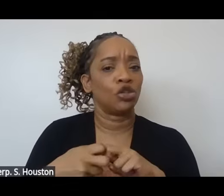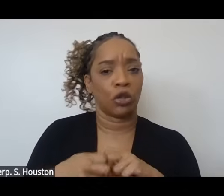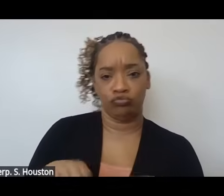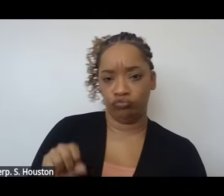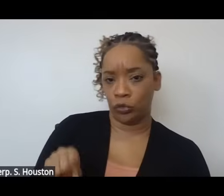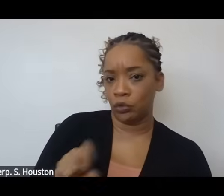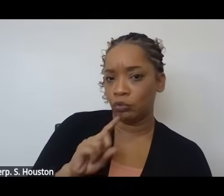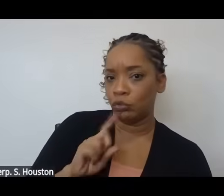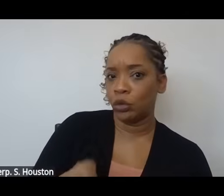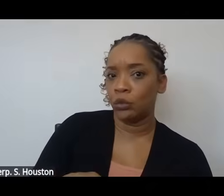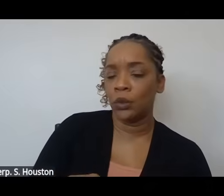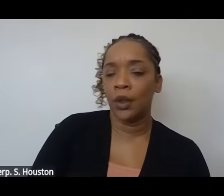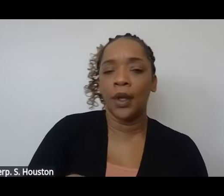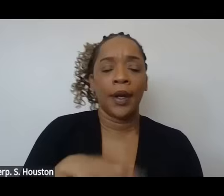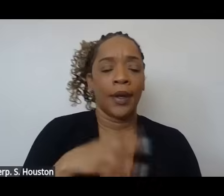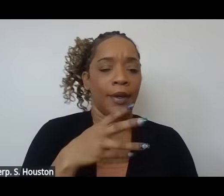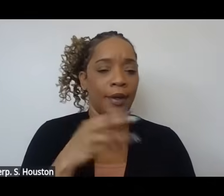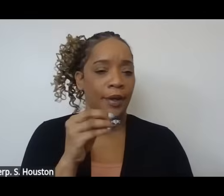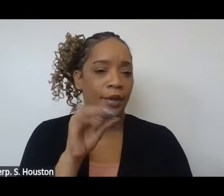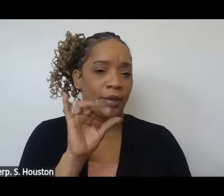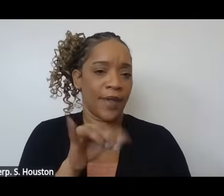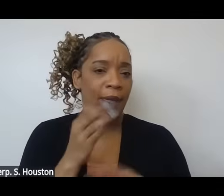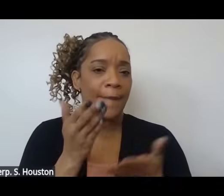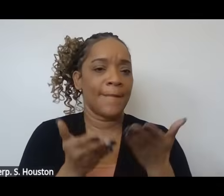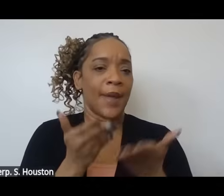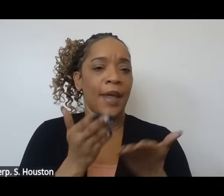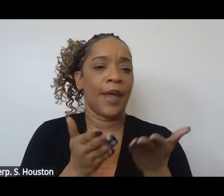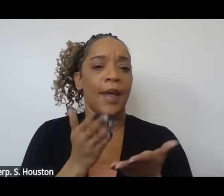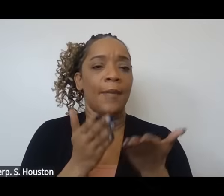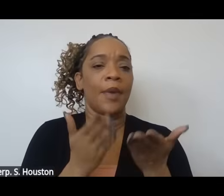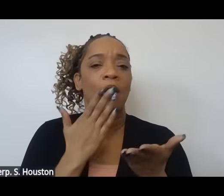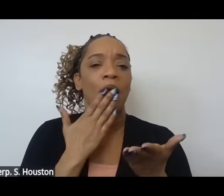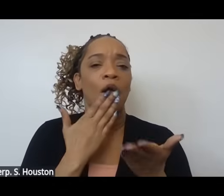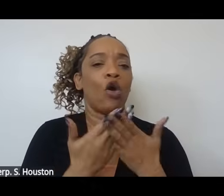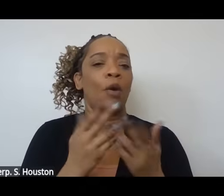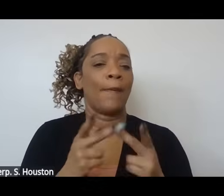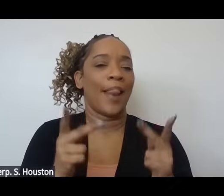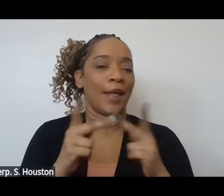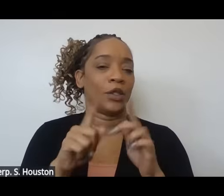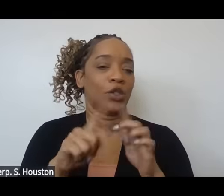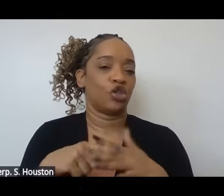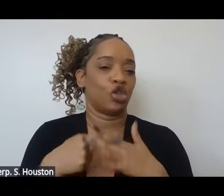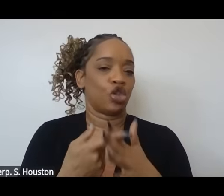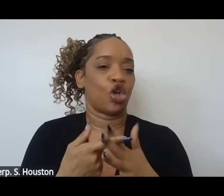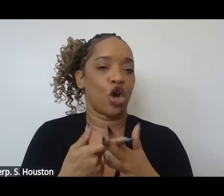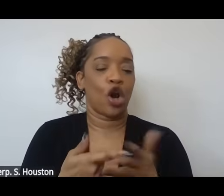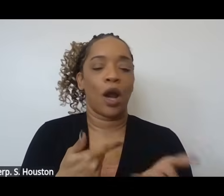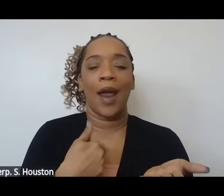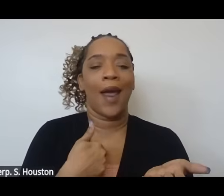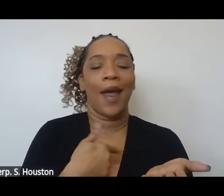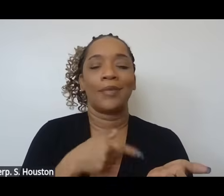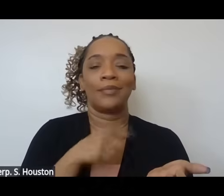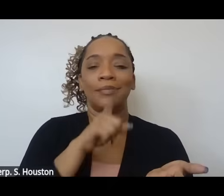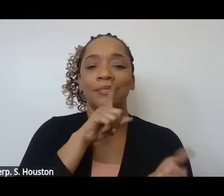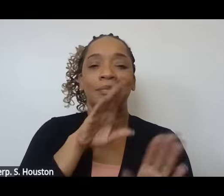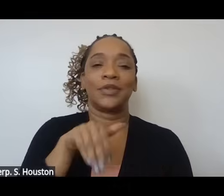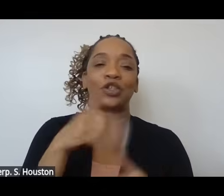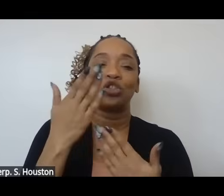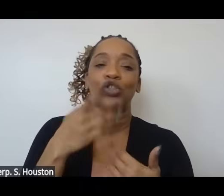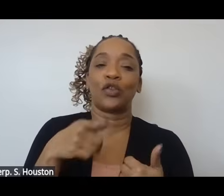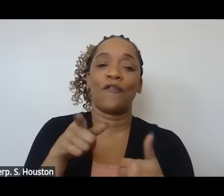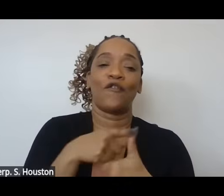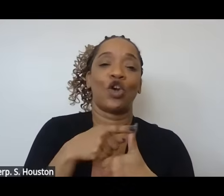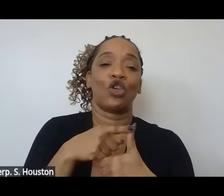So that might be a good place to start. I don't want to suggest that the First Amendment isn't what it used to